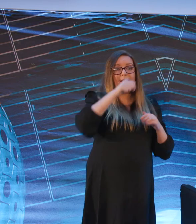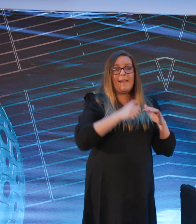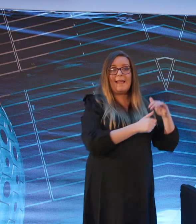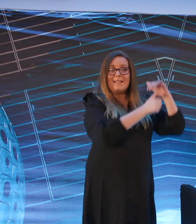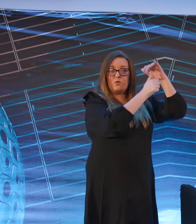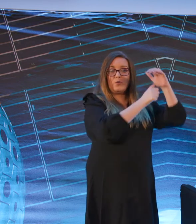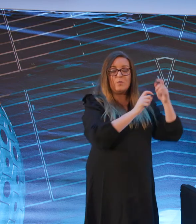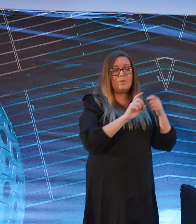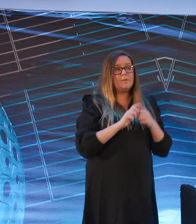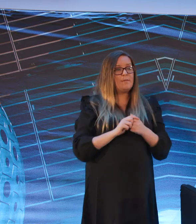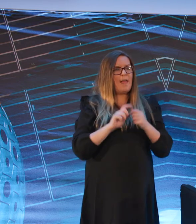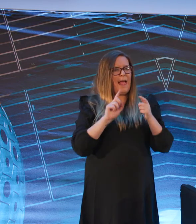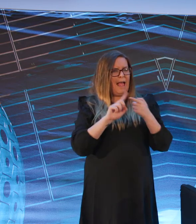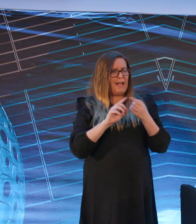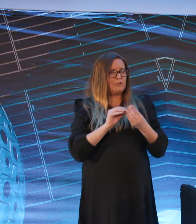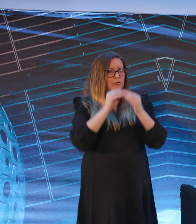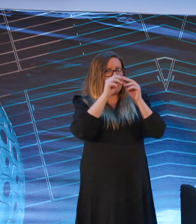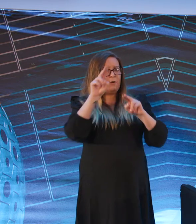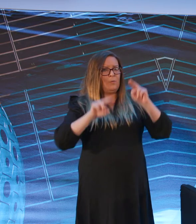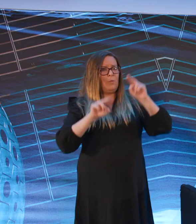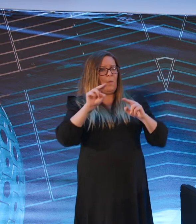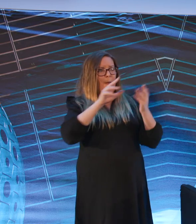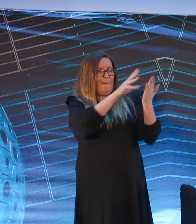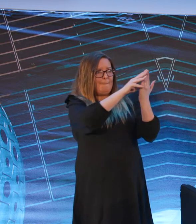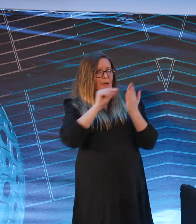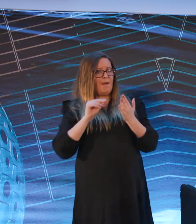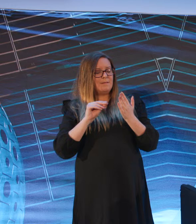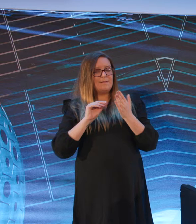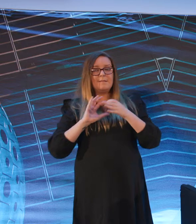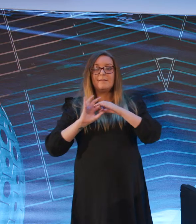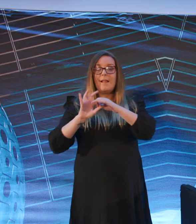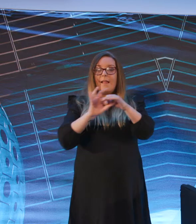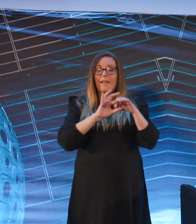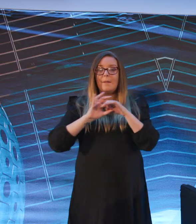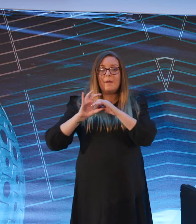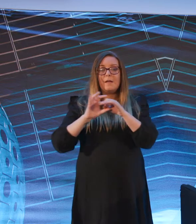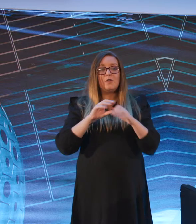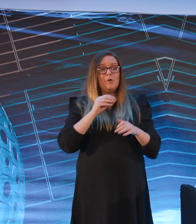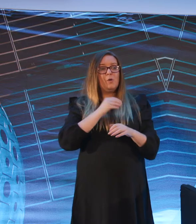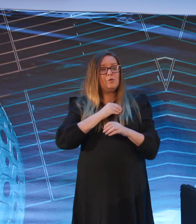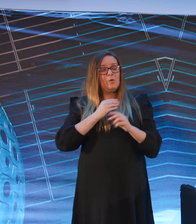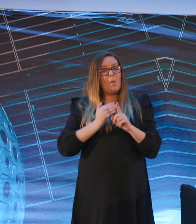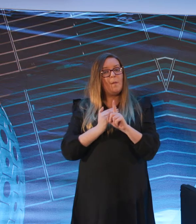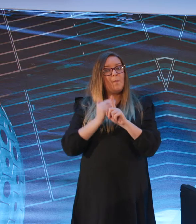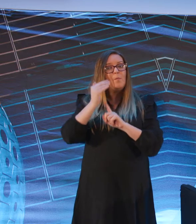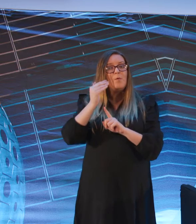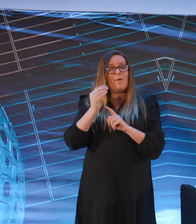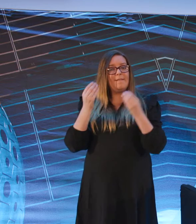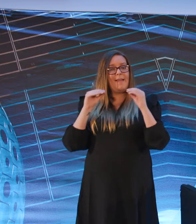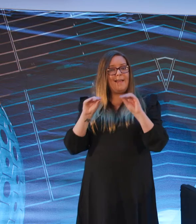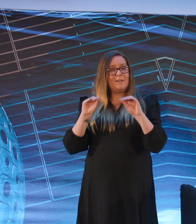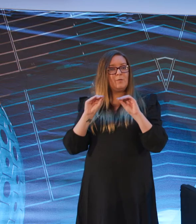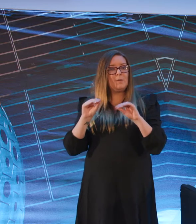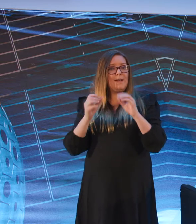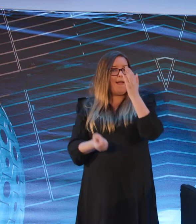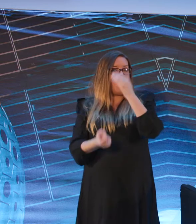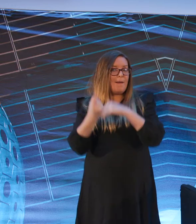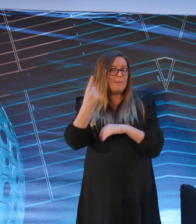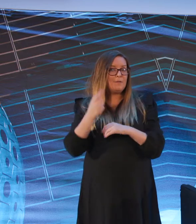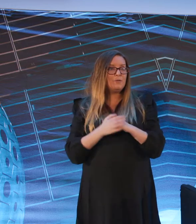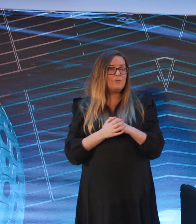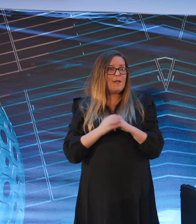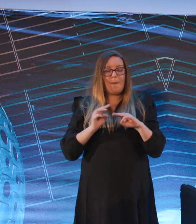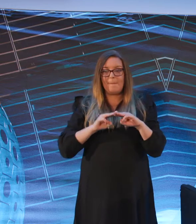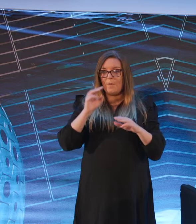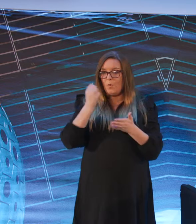create new models of collaboration to extend educational opportunities to more students in